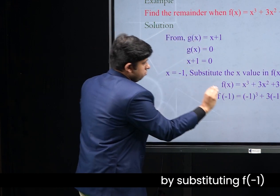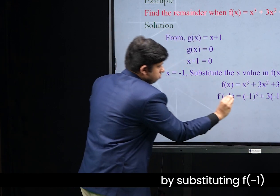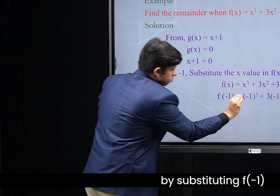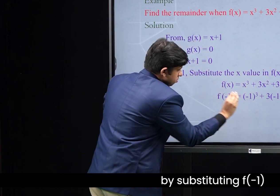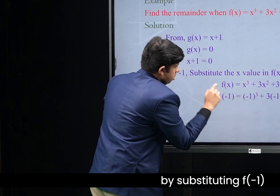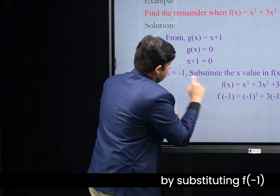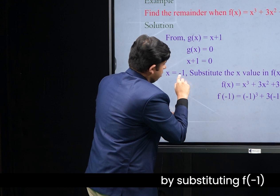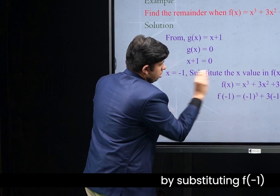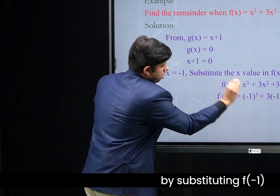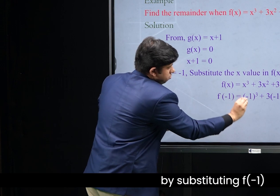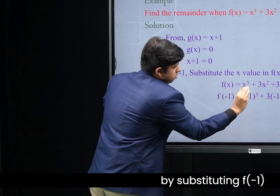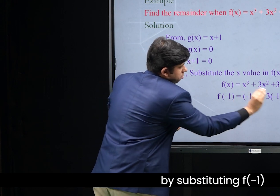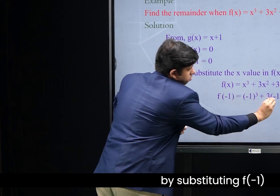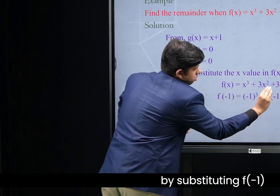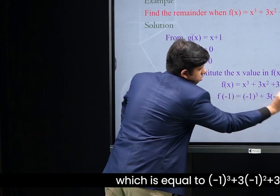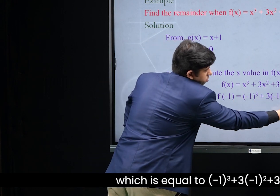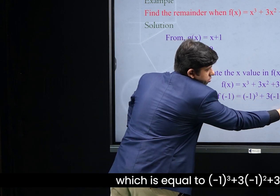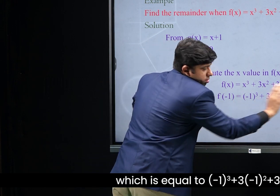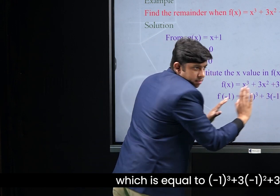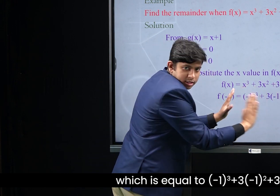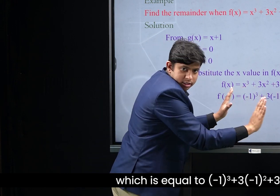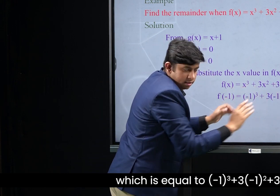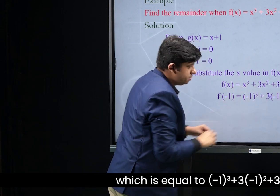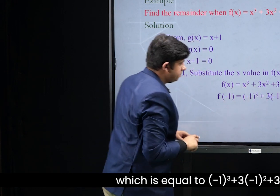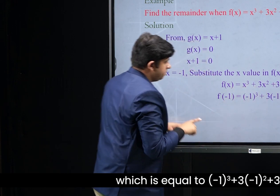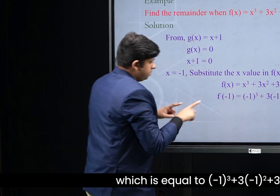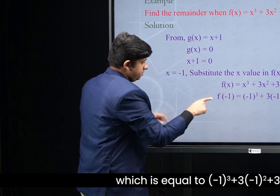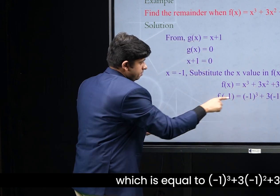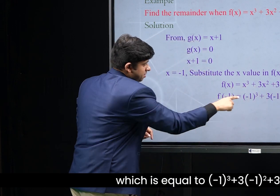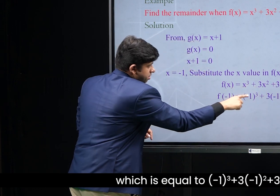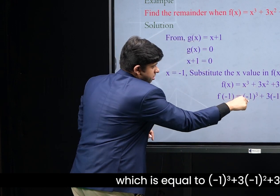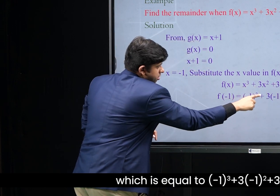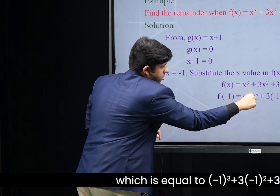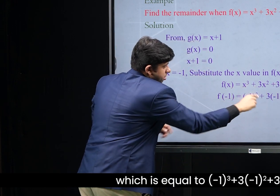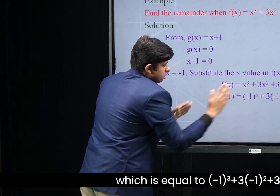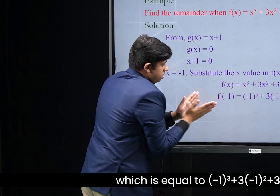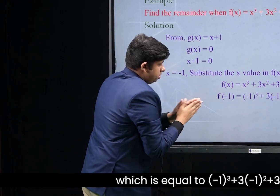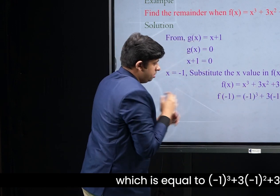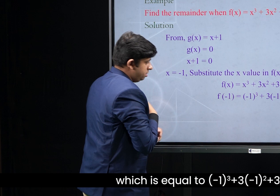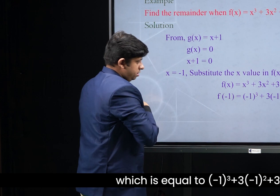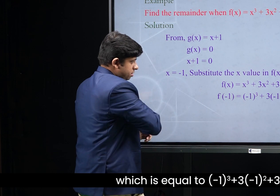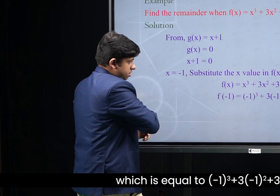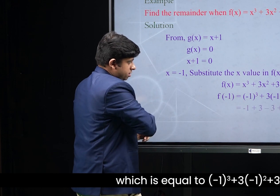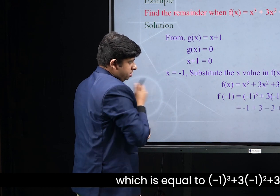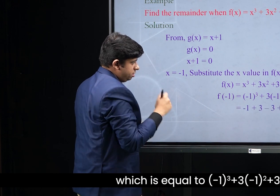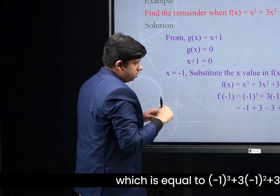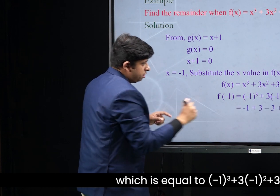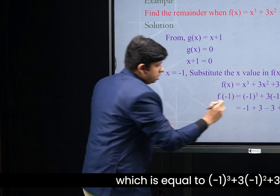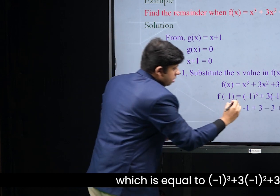substituting f of minus 1, which is equal to minus 1 cube plus 3 into minus 1 square plus 3 into minus 1